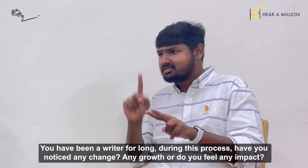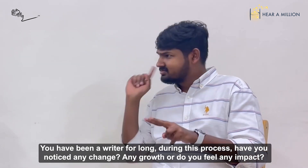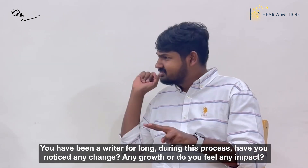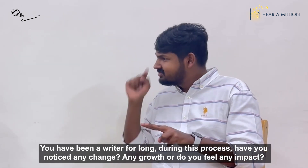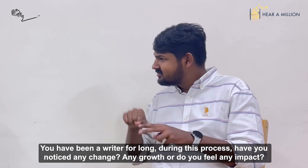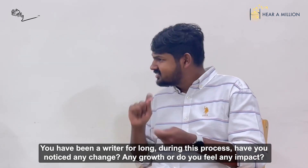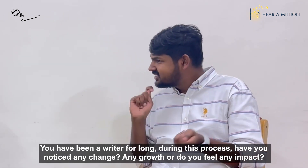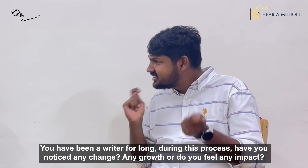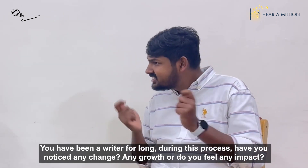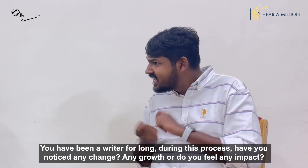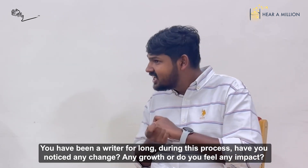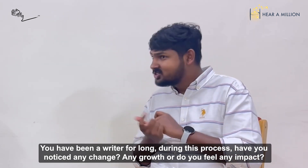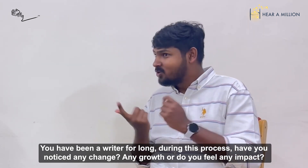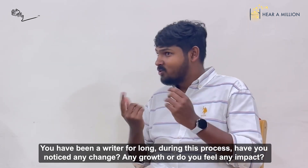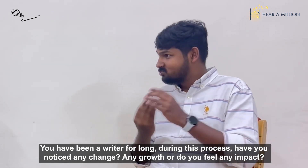any growth, or do you feel any impact?